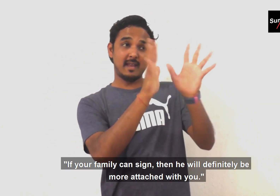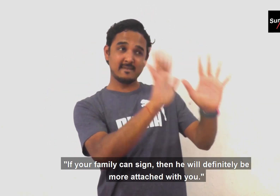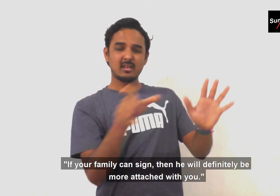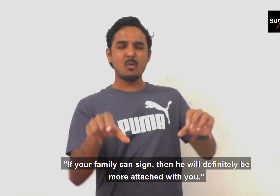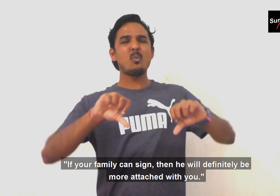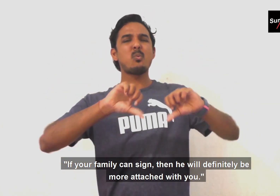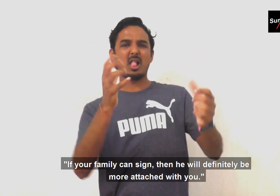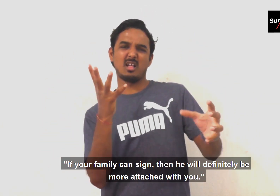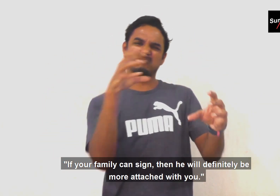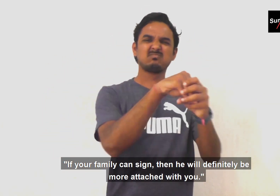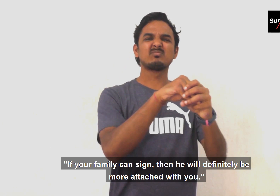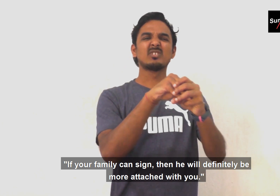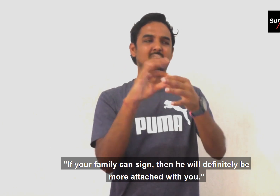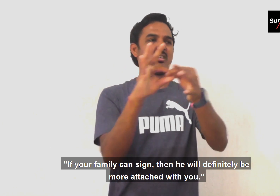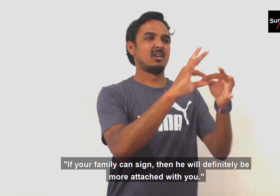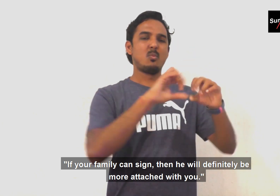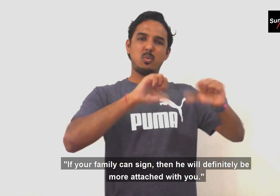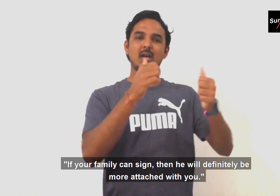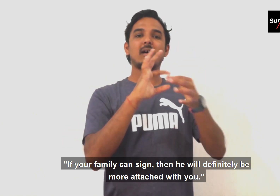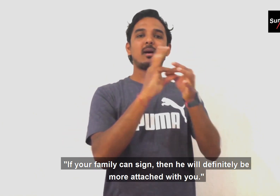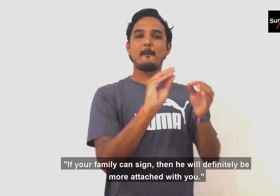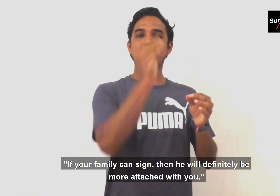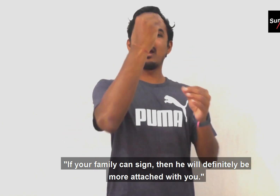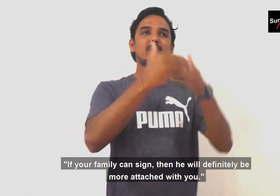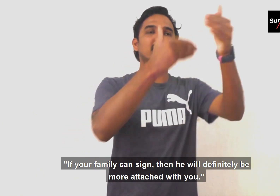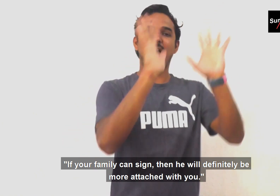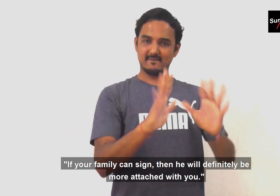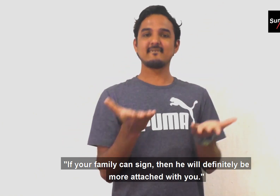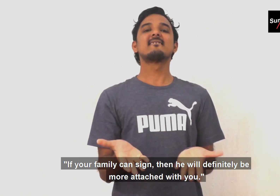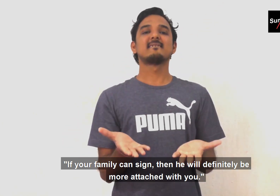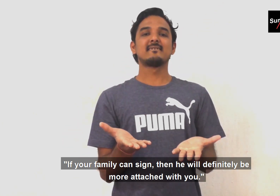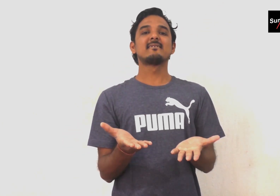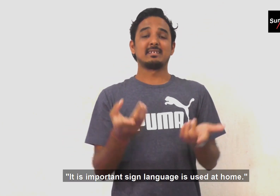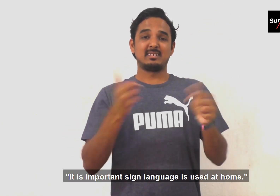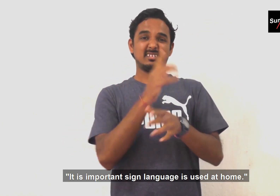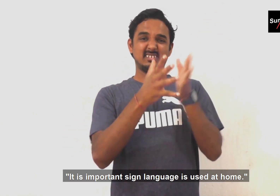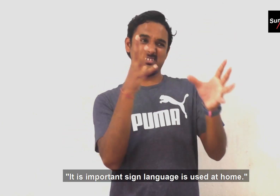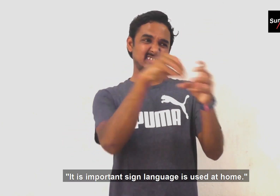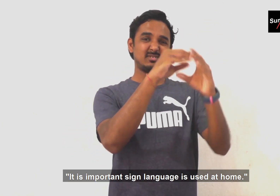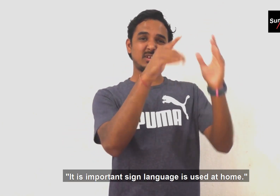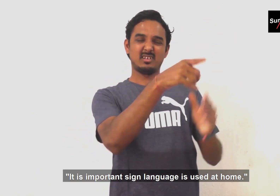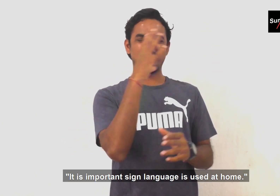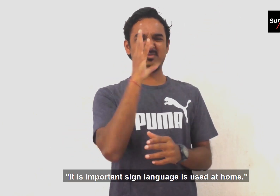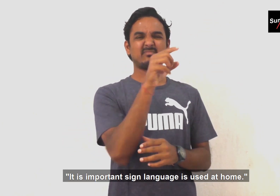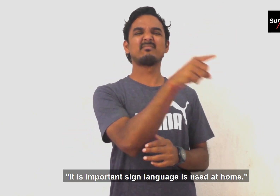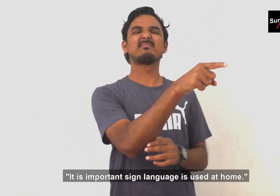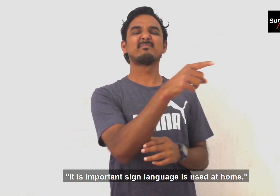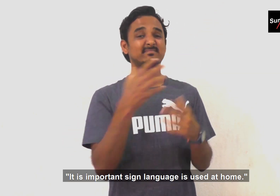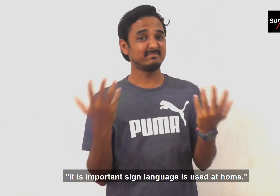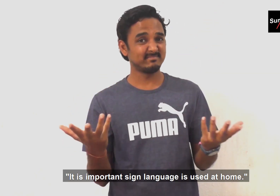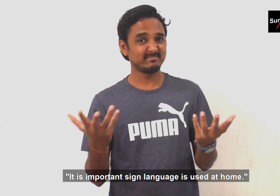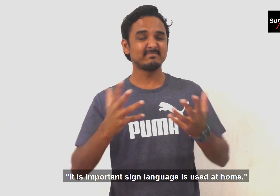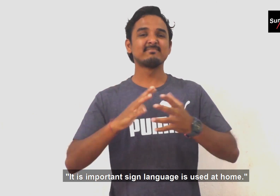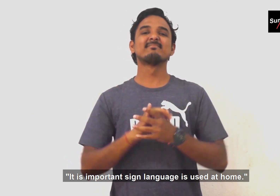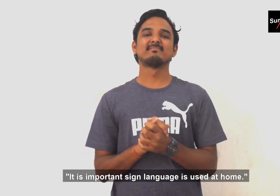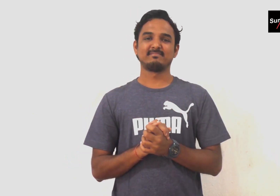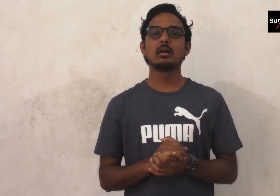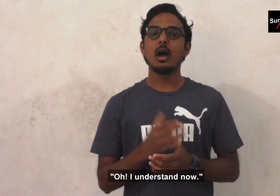family can sign, then he will definitely be more attached with you. It is important sign language is used at home.